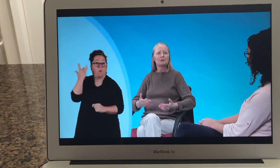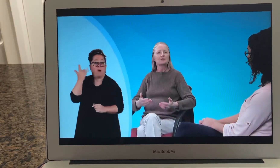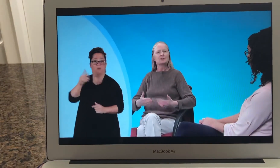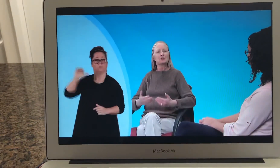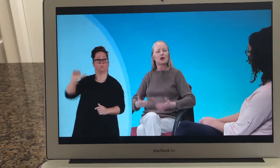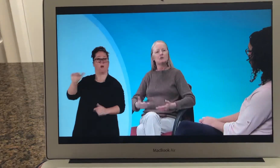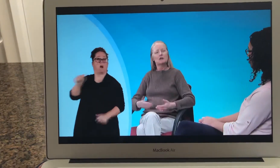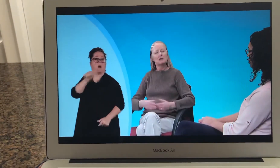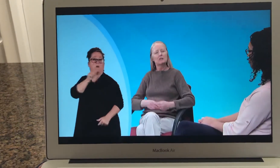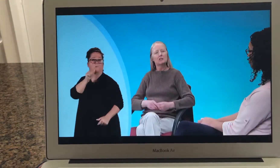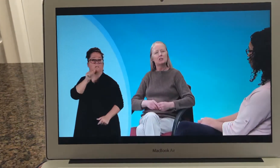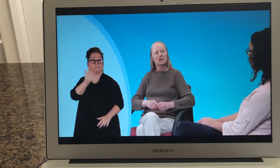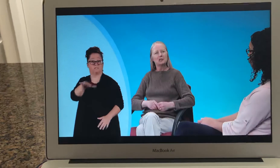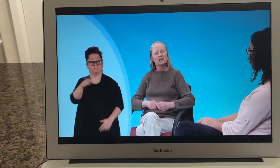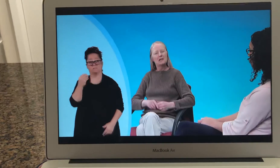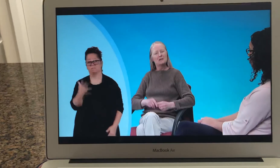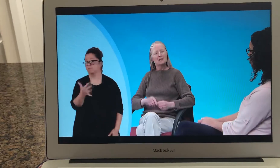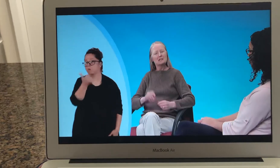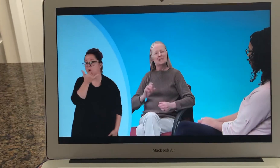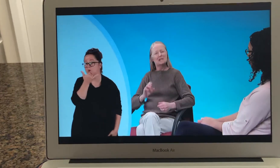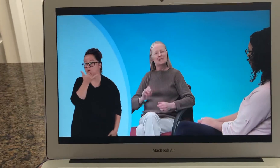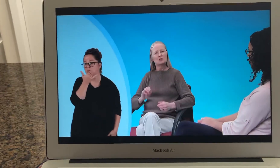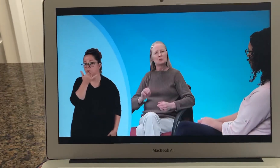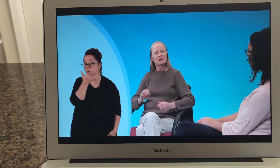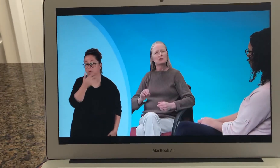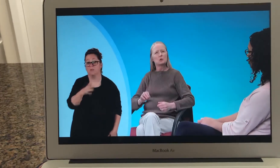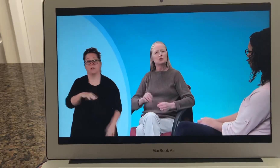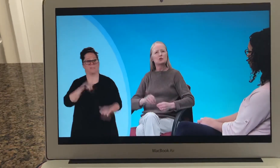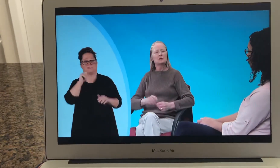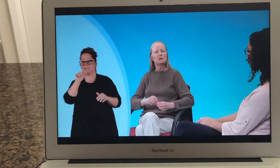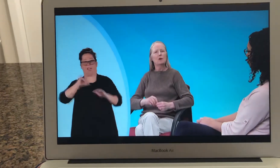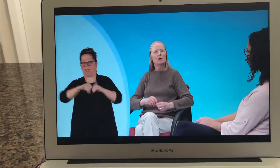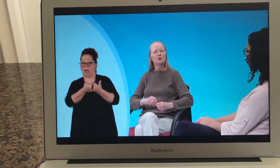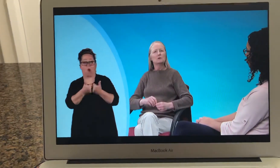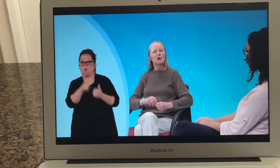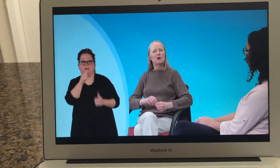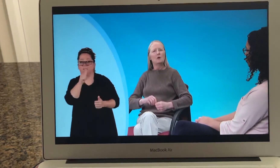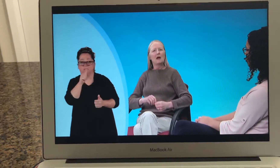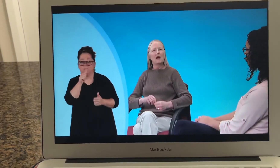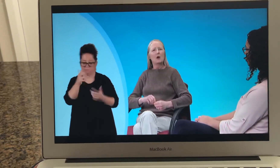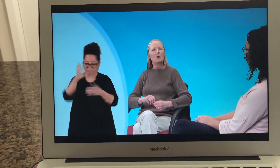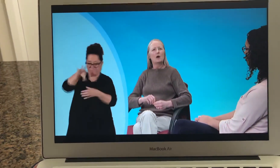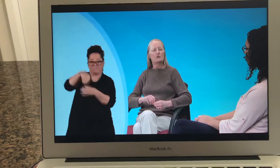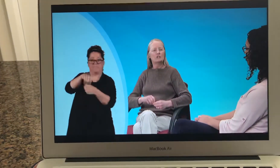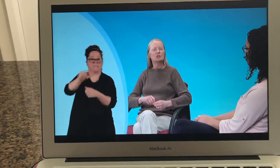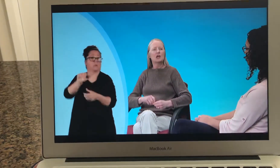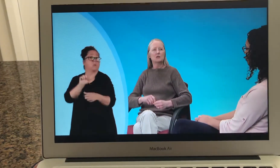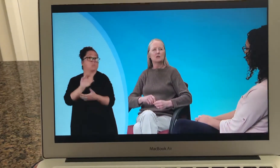teacher because they're of confidentiality, but they're wrong.